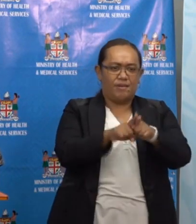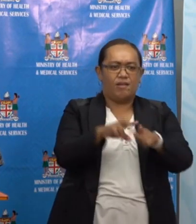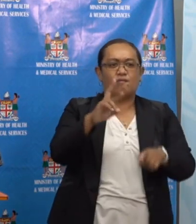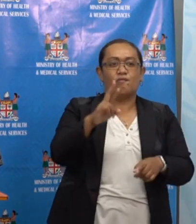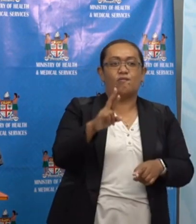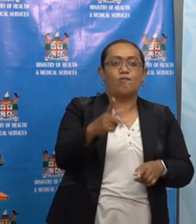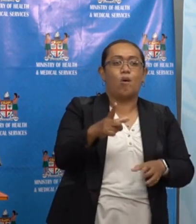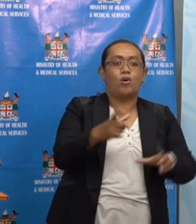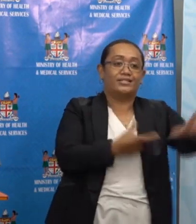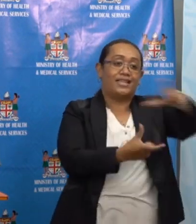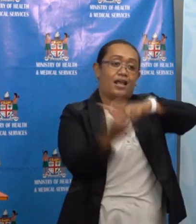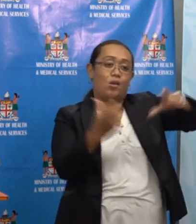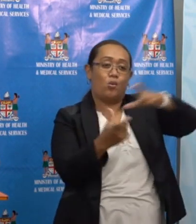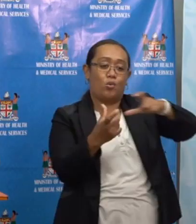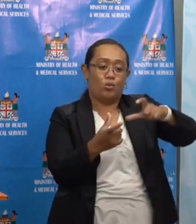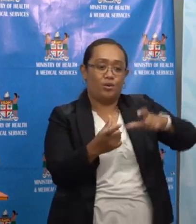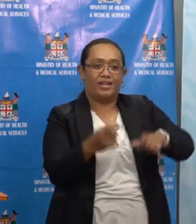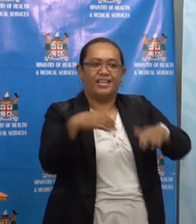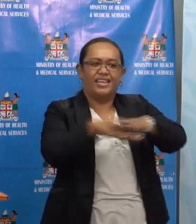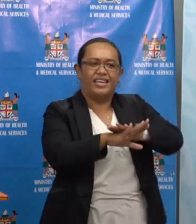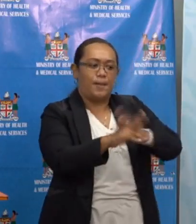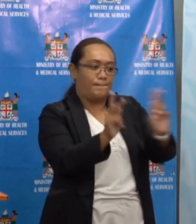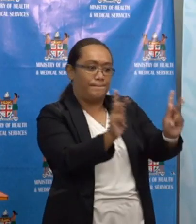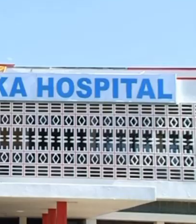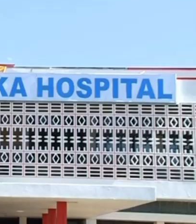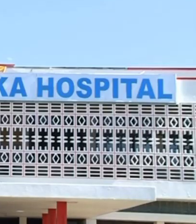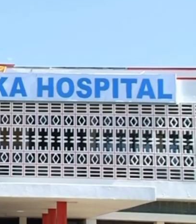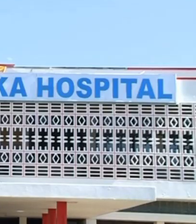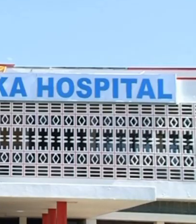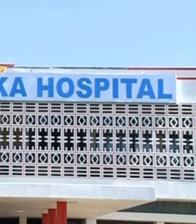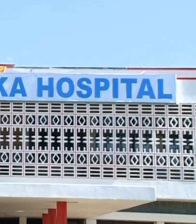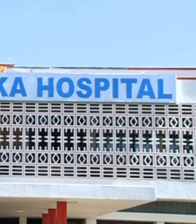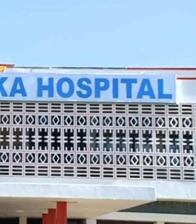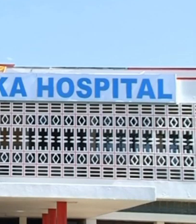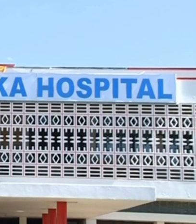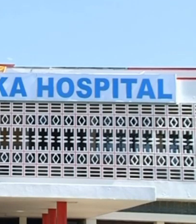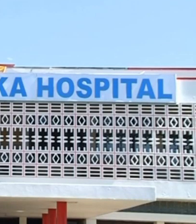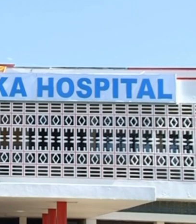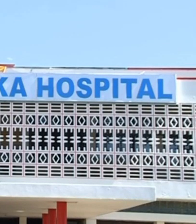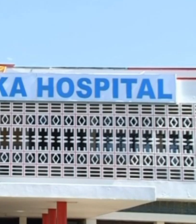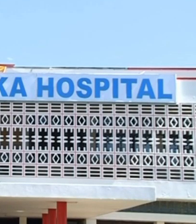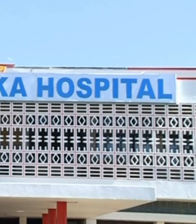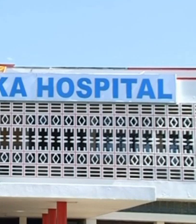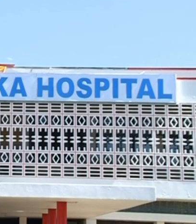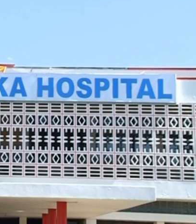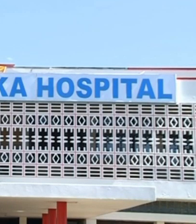recovery places where we had to put them in, they also help provide